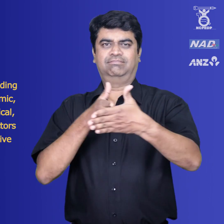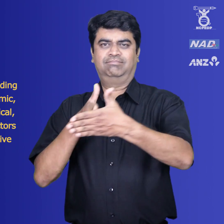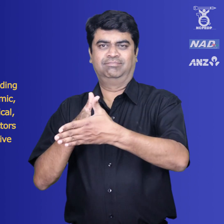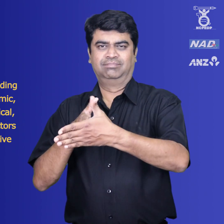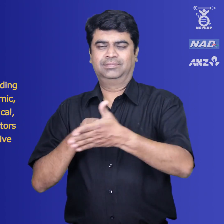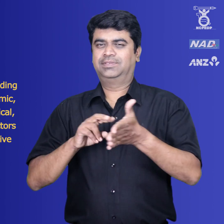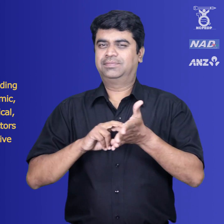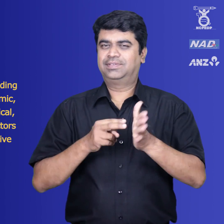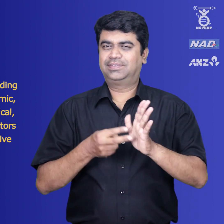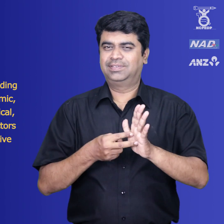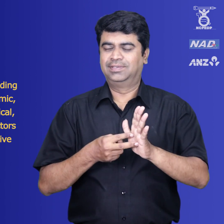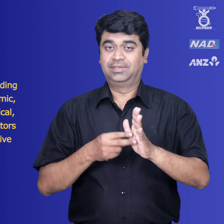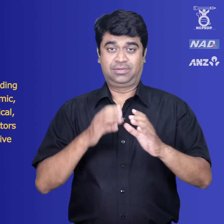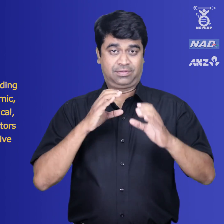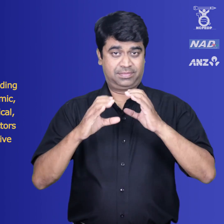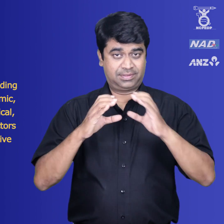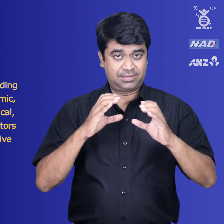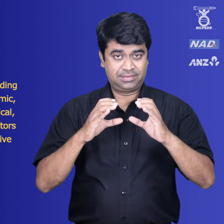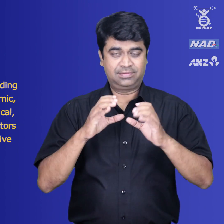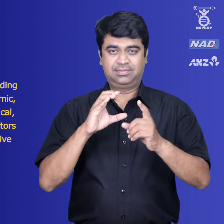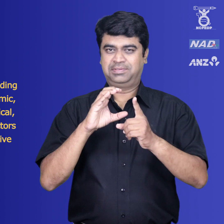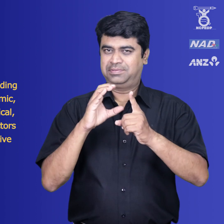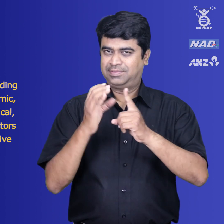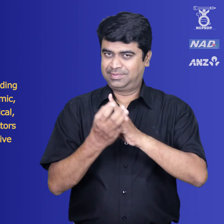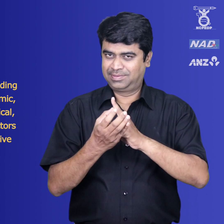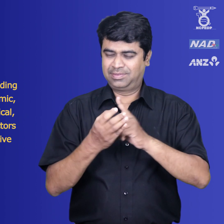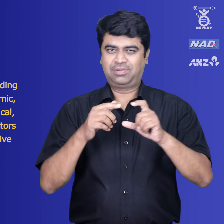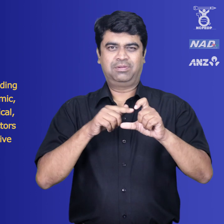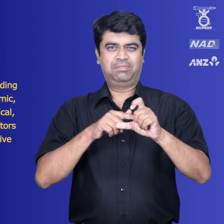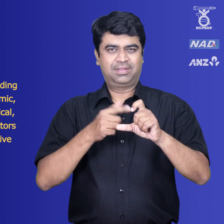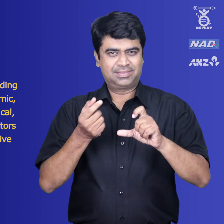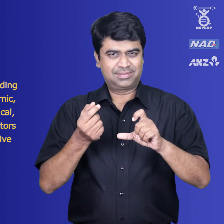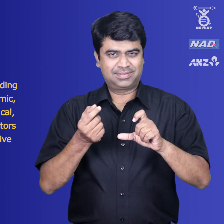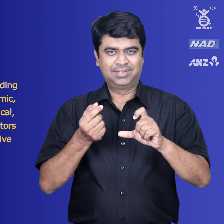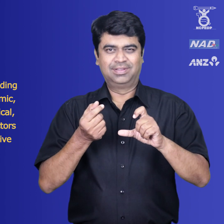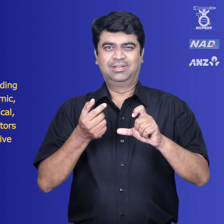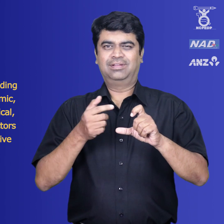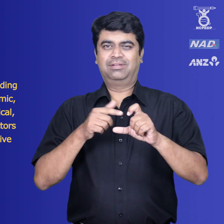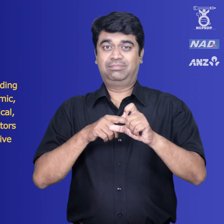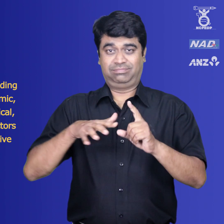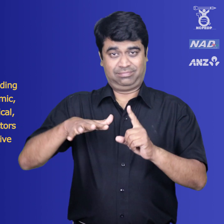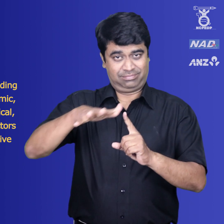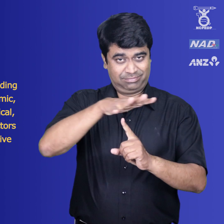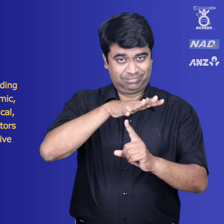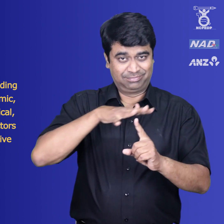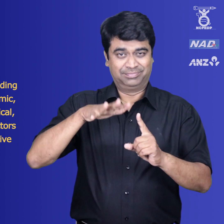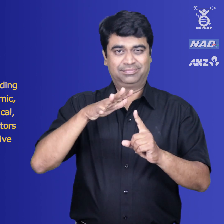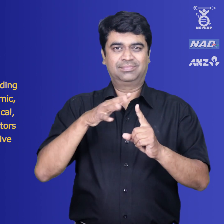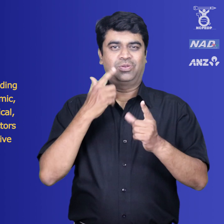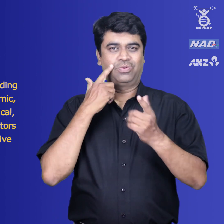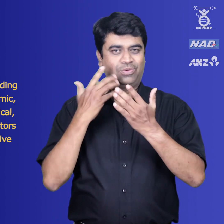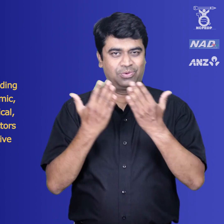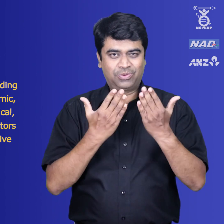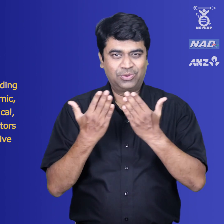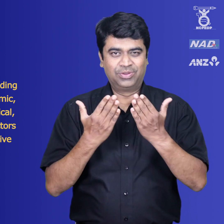factor including communicational, cultural, economic, environmental, institutional, political,